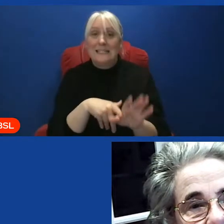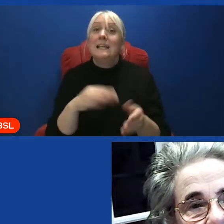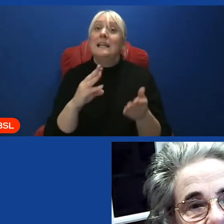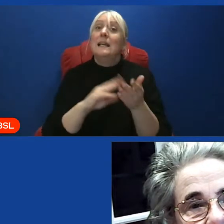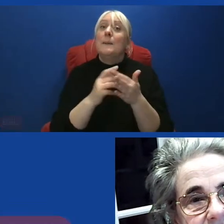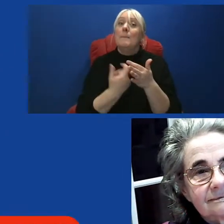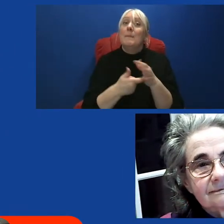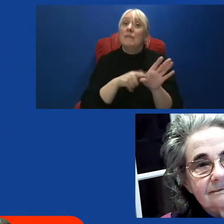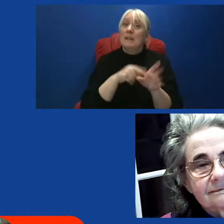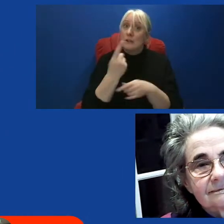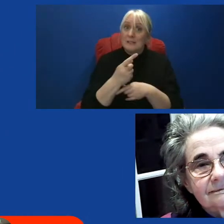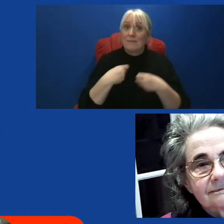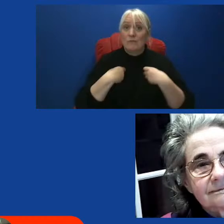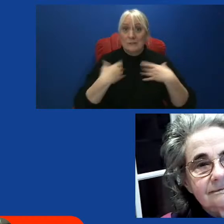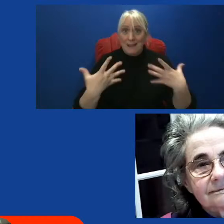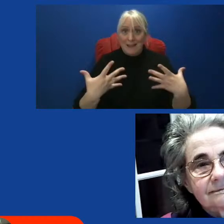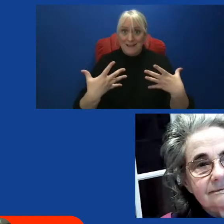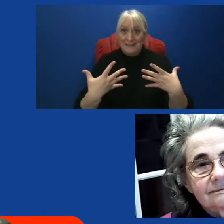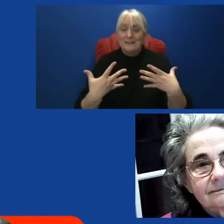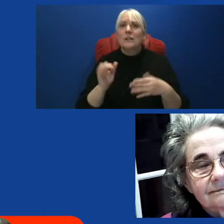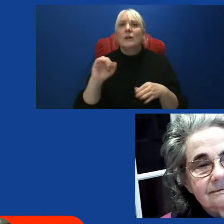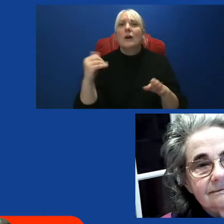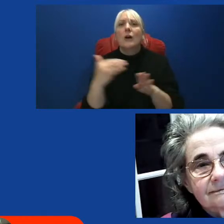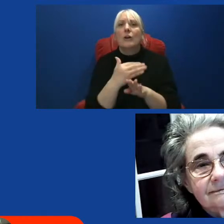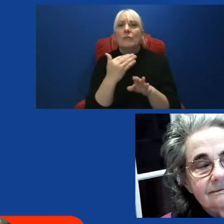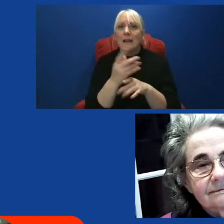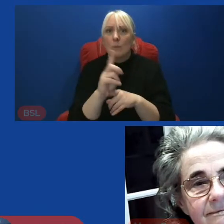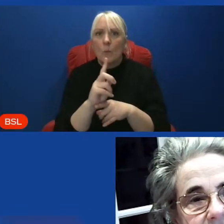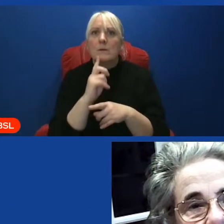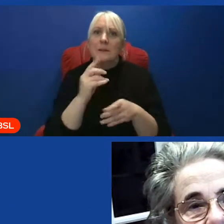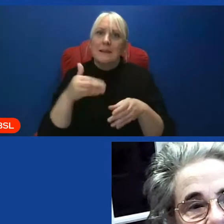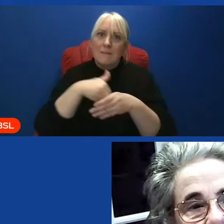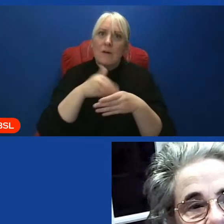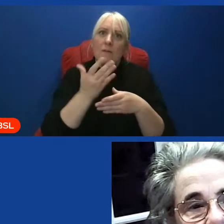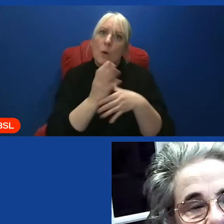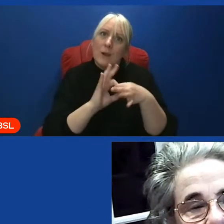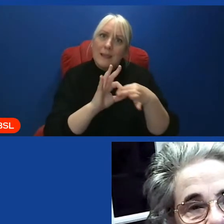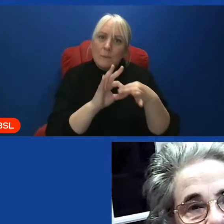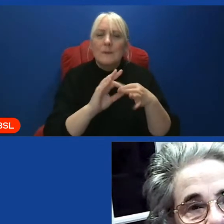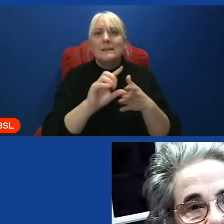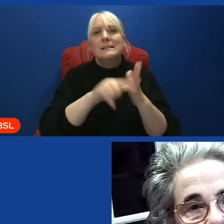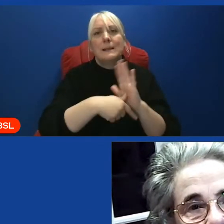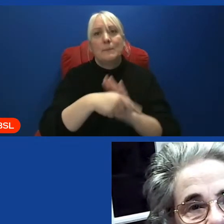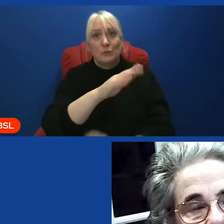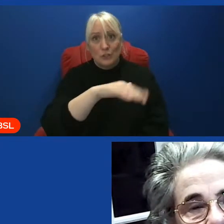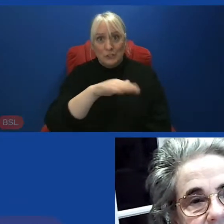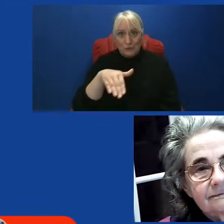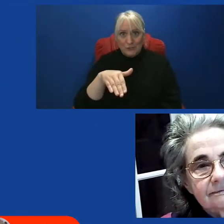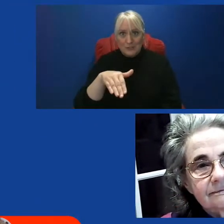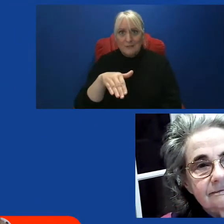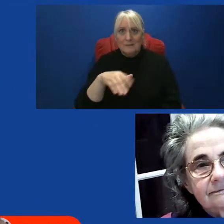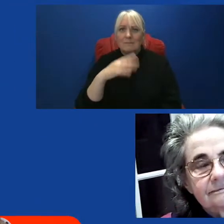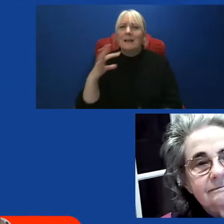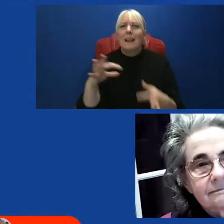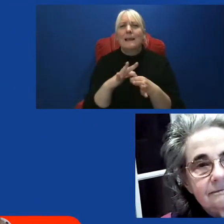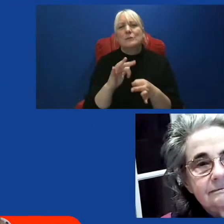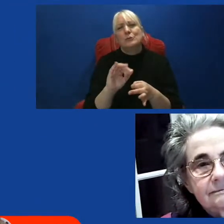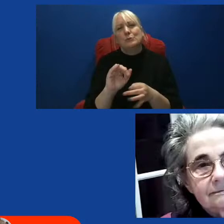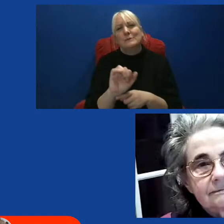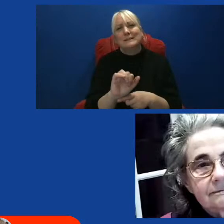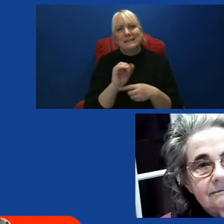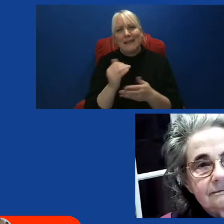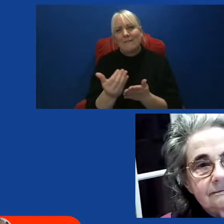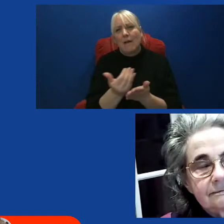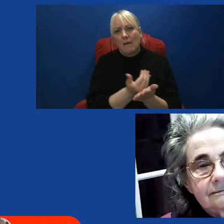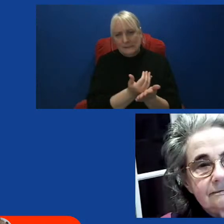having spent most of her career involved working with disabled children, particularly in the realm of safeguarding. But Mary